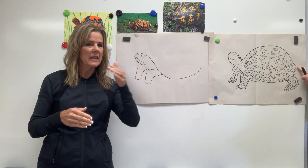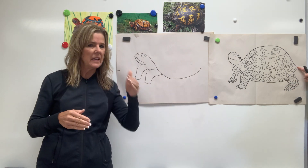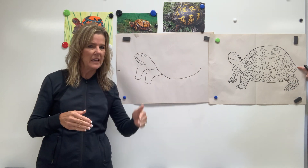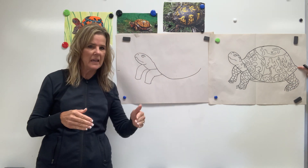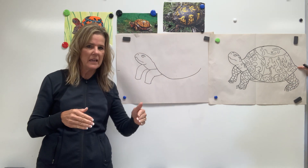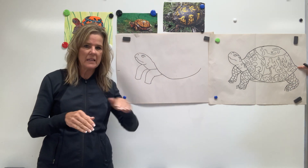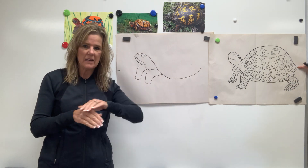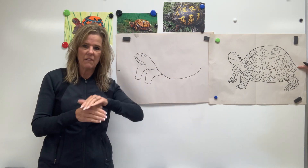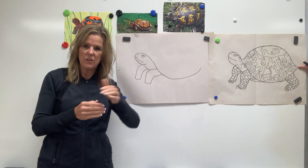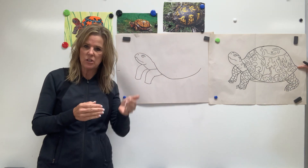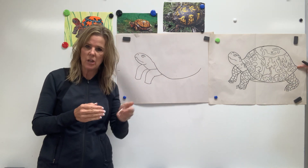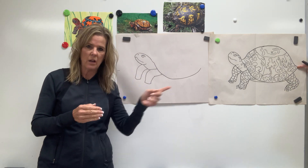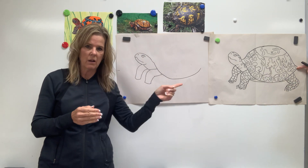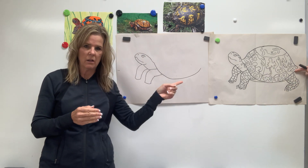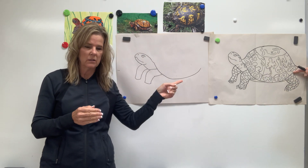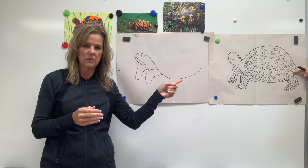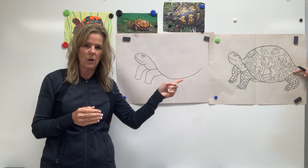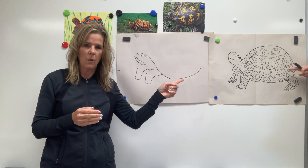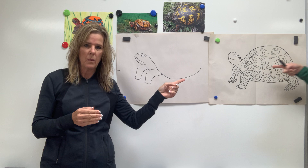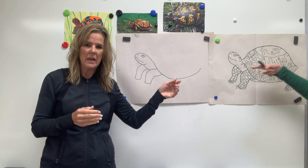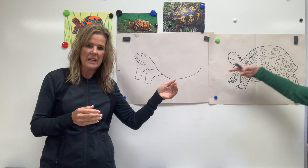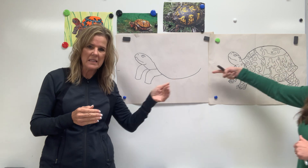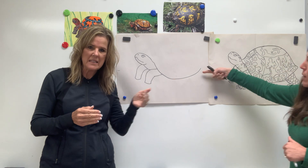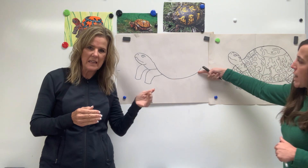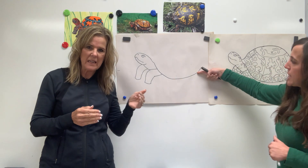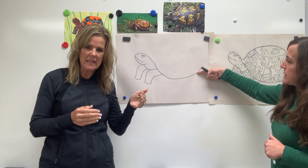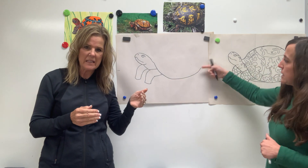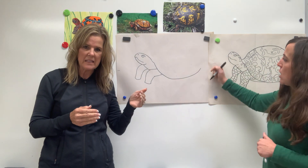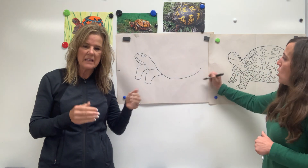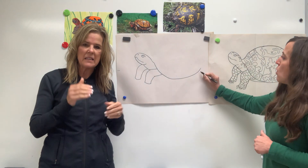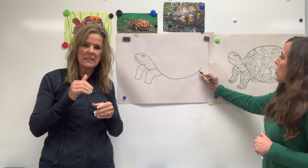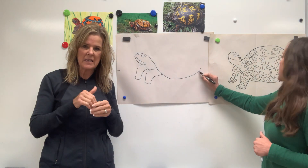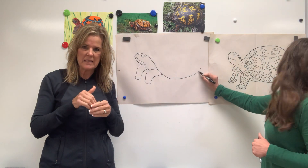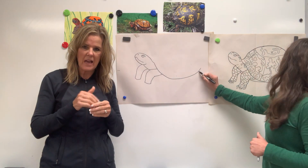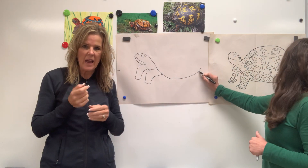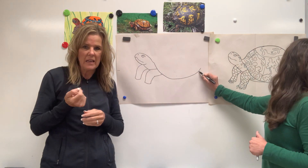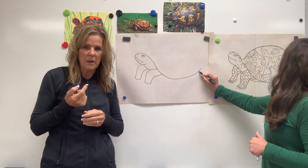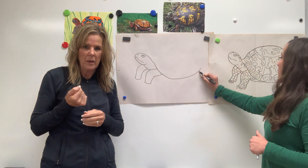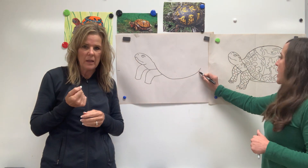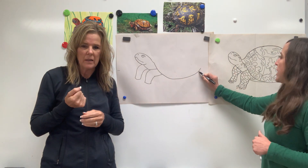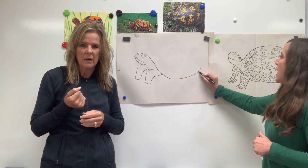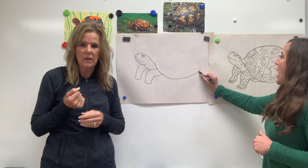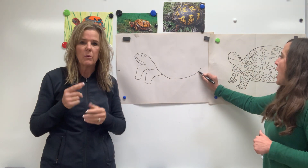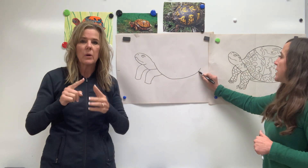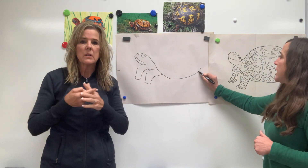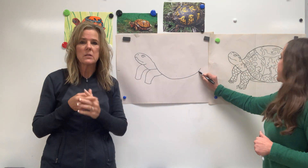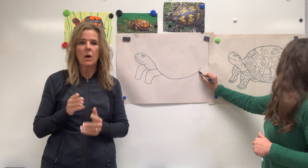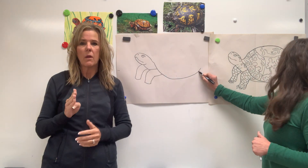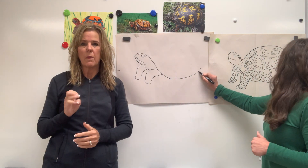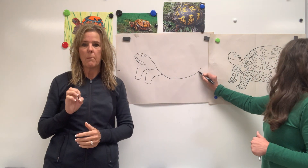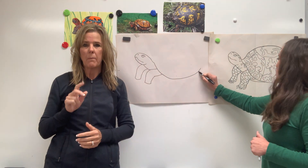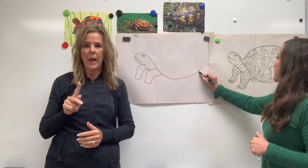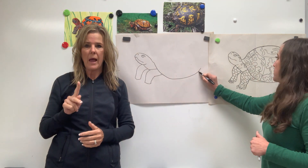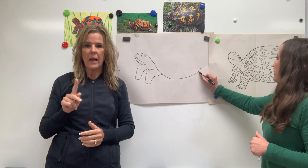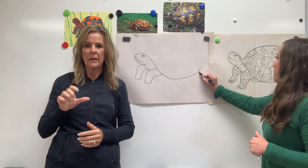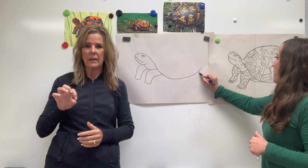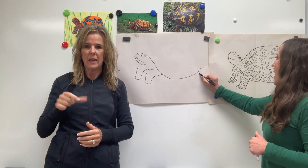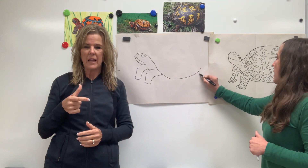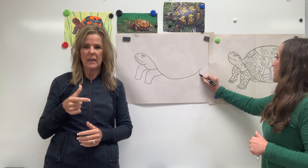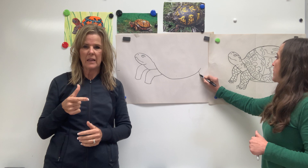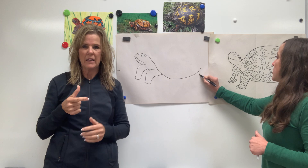the shell. Notice how it's not at the very end. It's in just a little ways. We're gonna start the back leg and it sort of